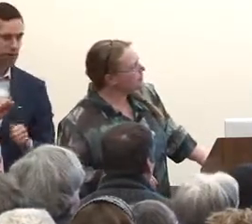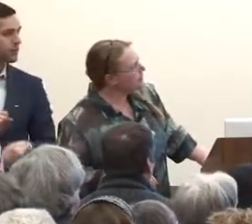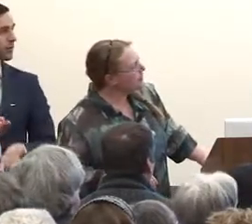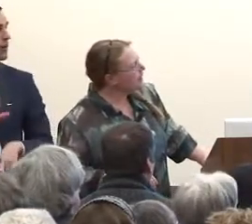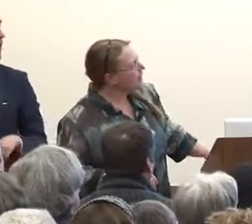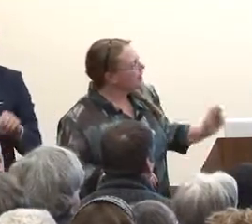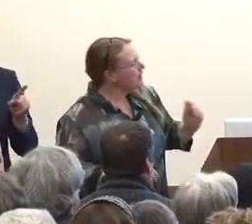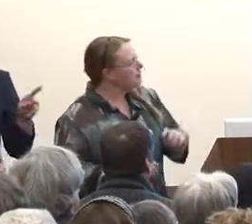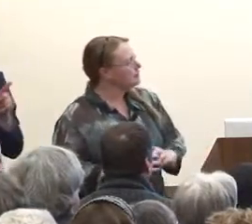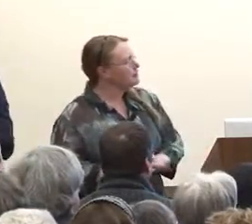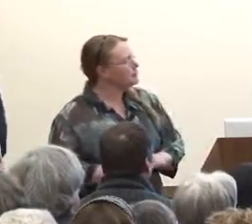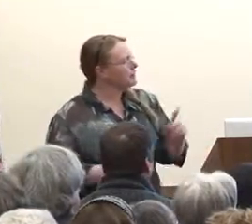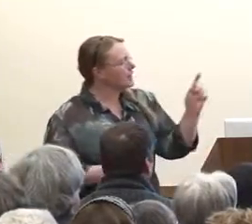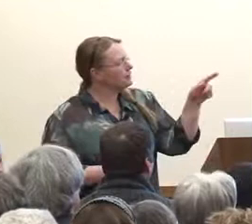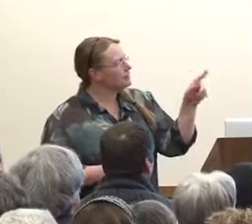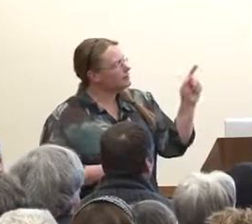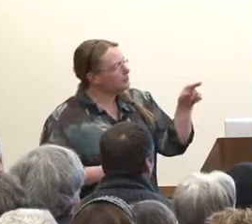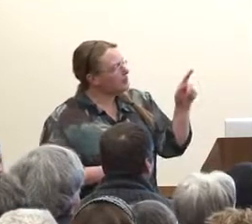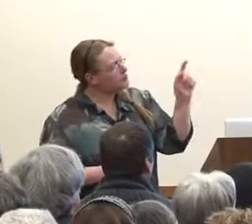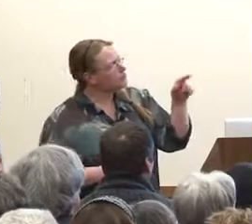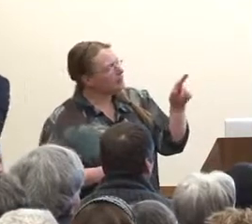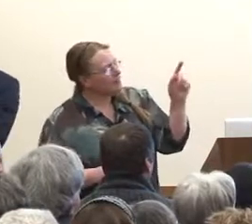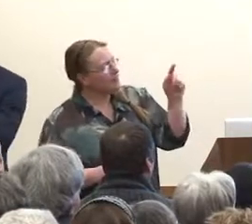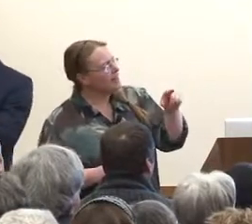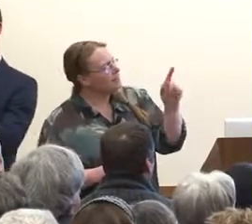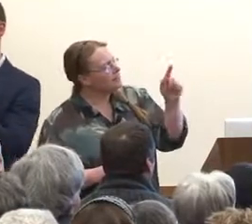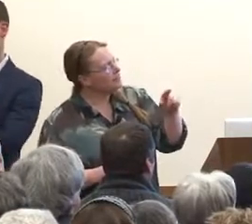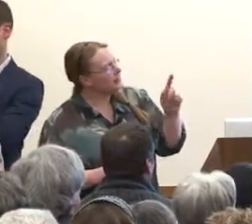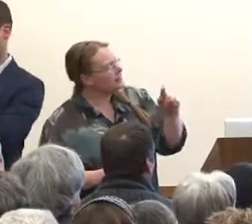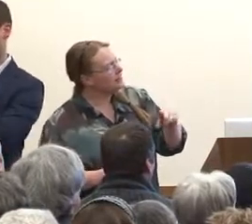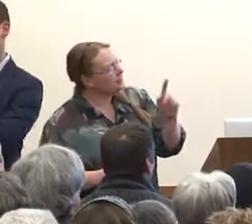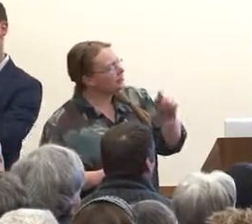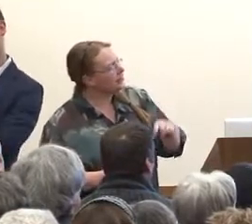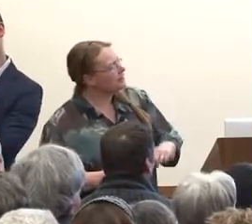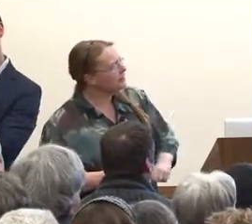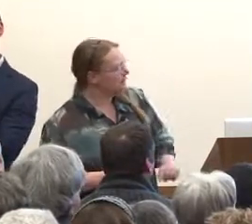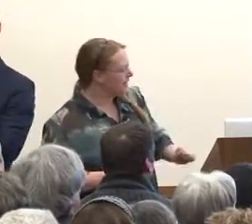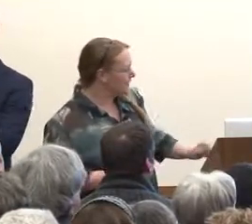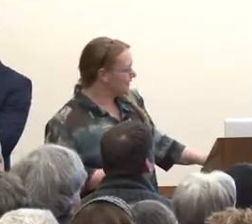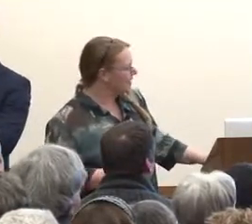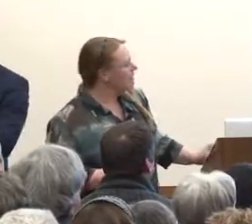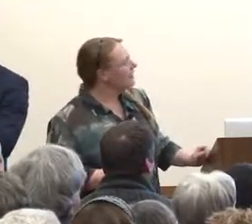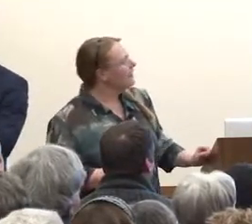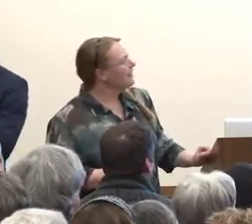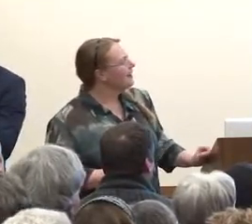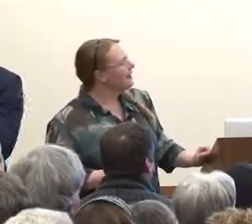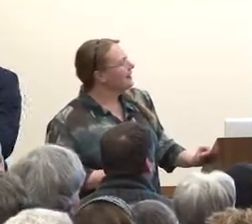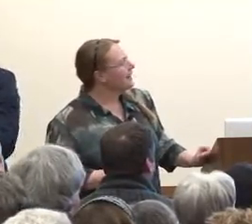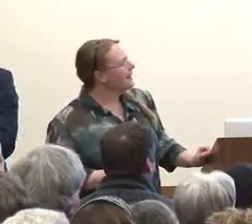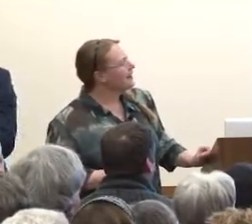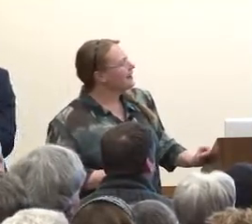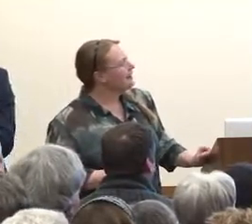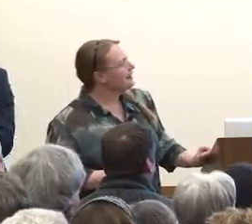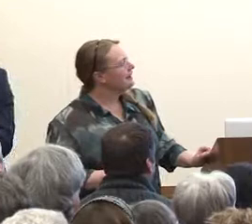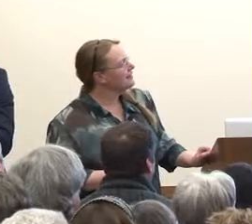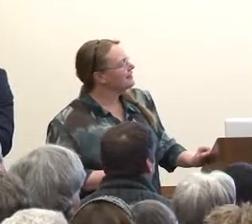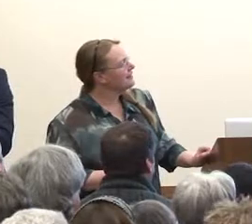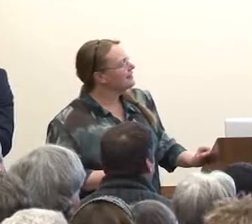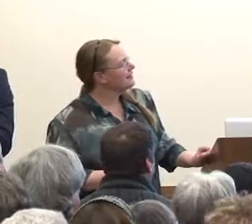structures, switch them around a little bit, put all the heads of the phrases on the other side,